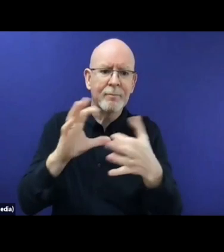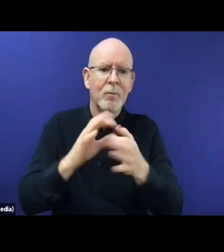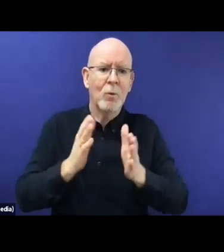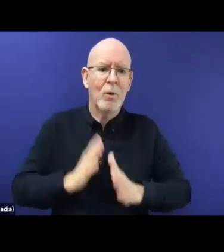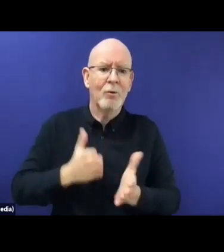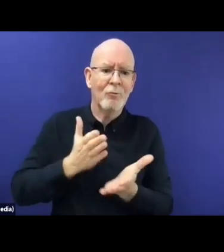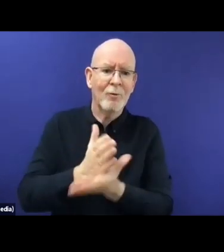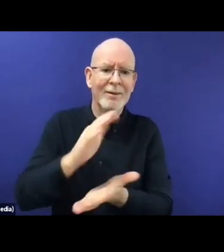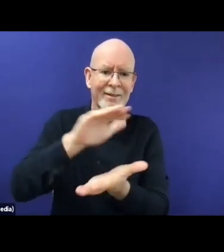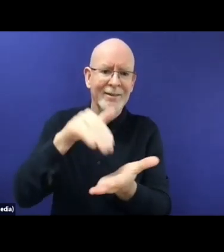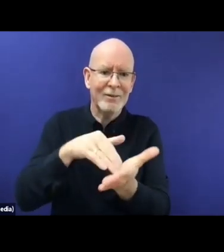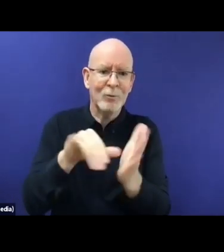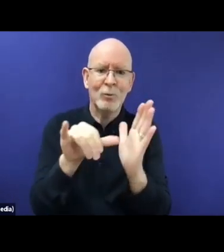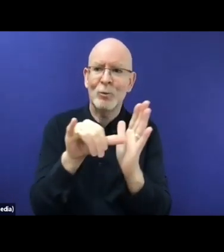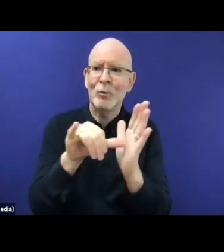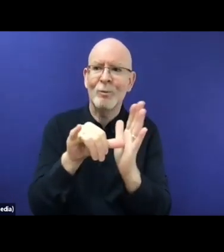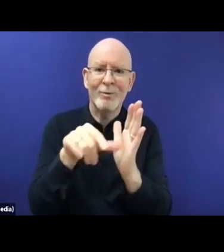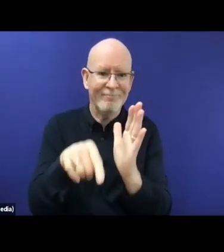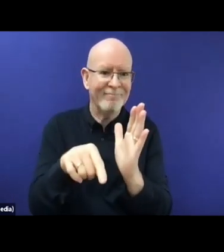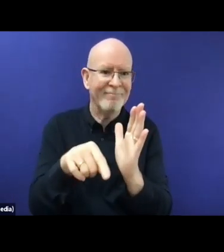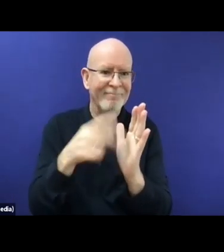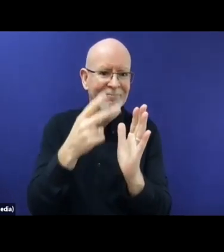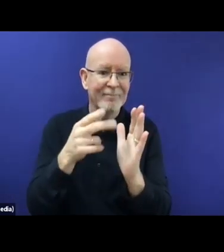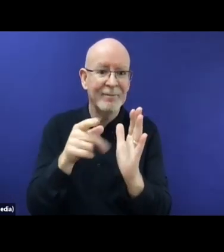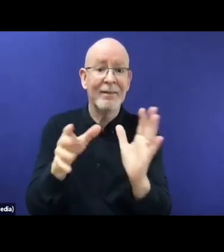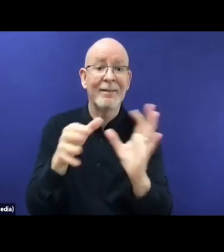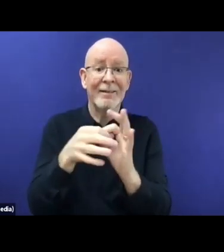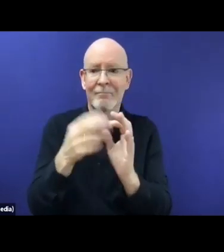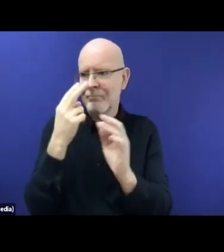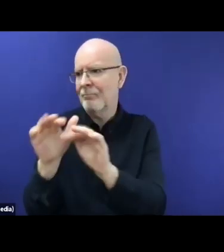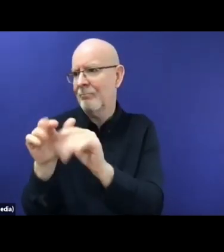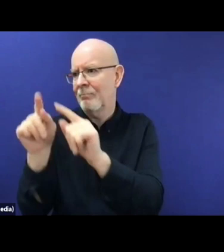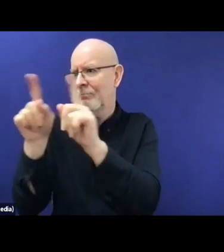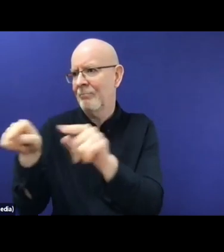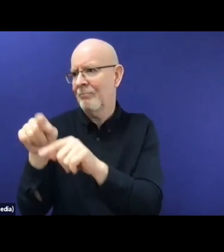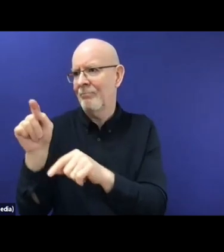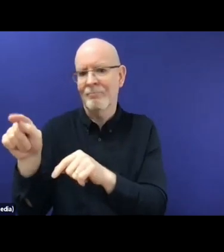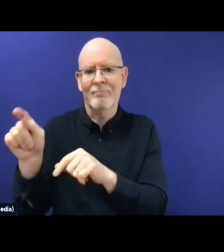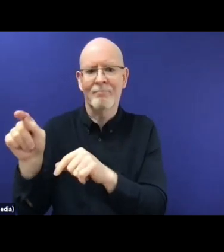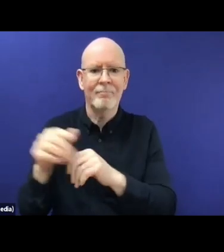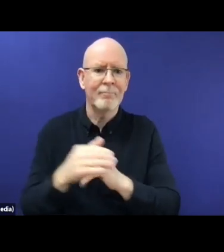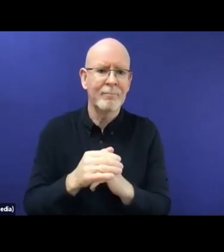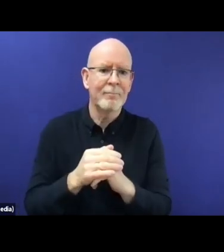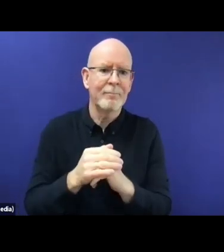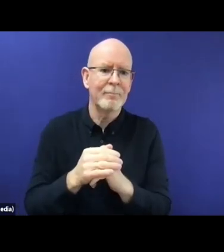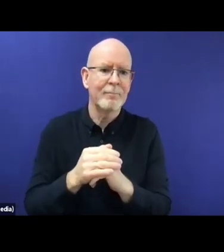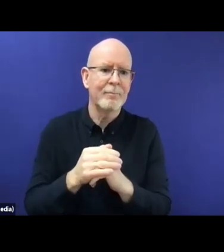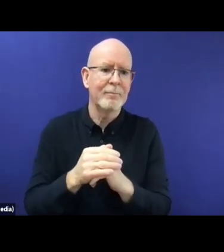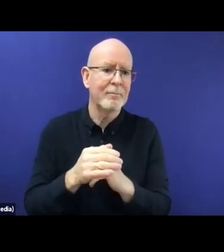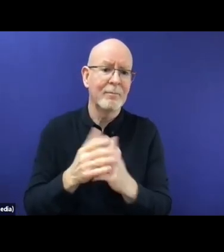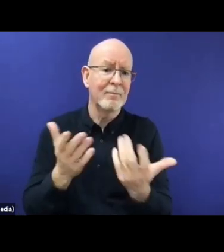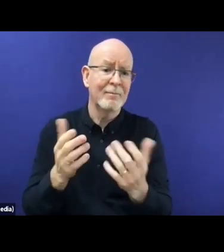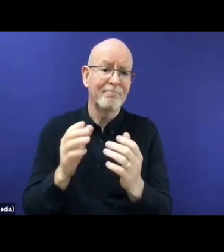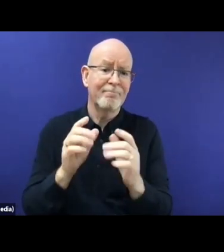definitely available also through International Sign Language, and the International Signer will be